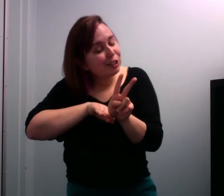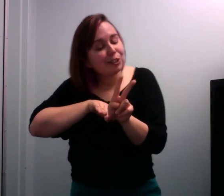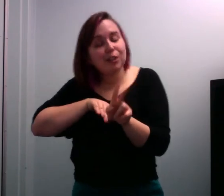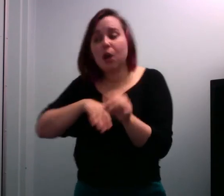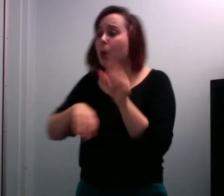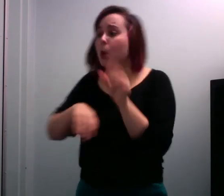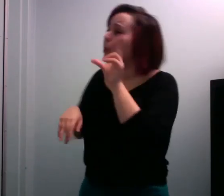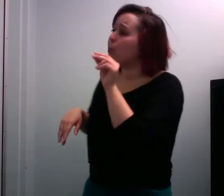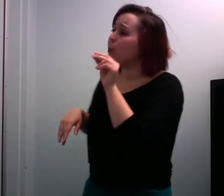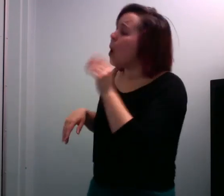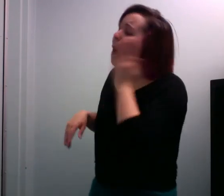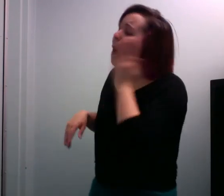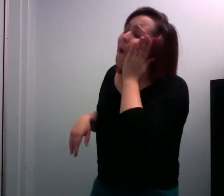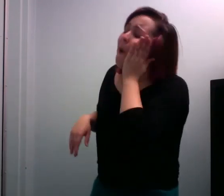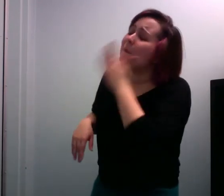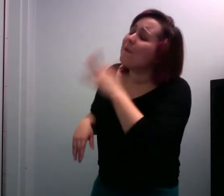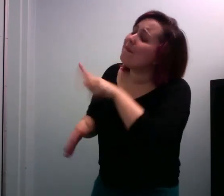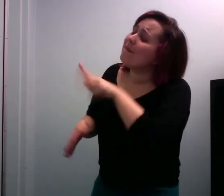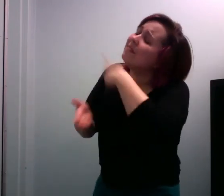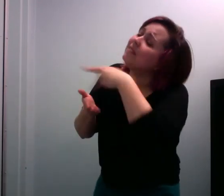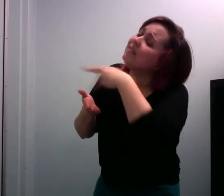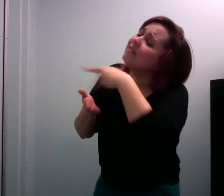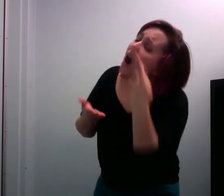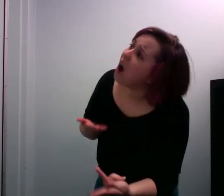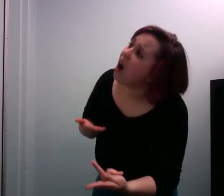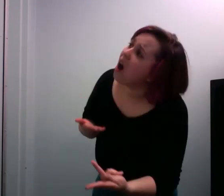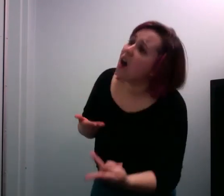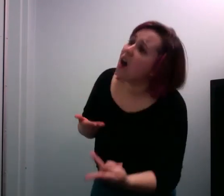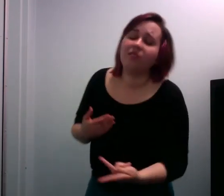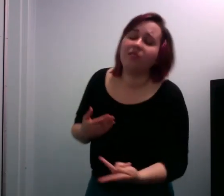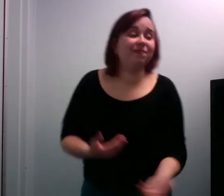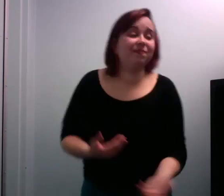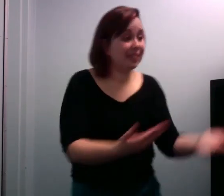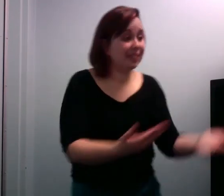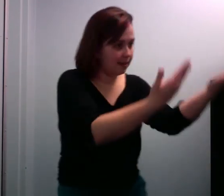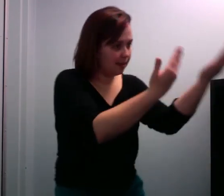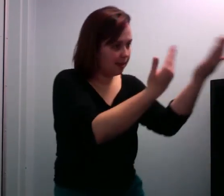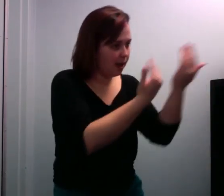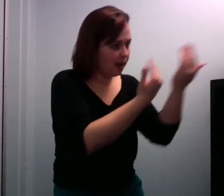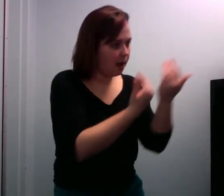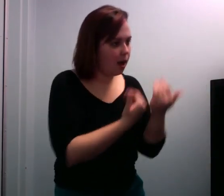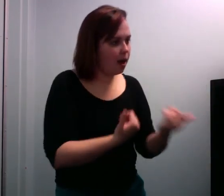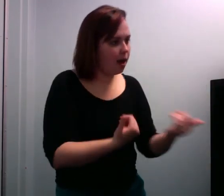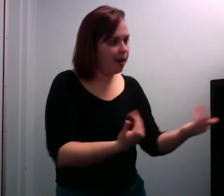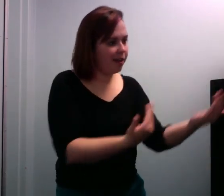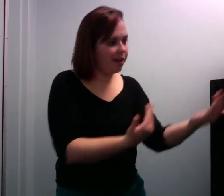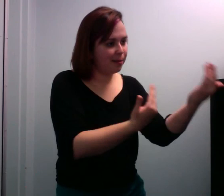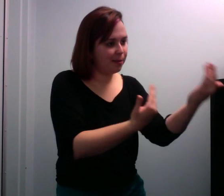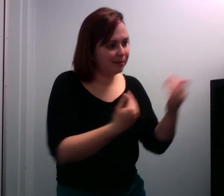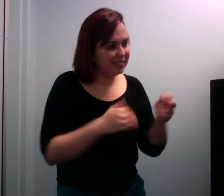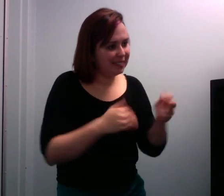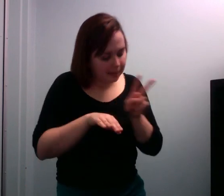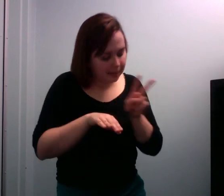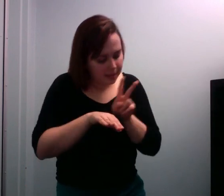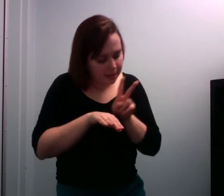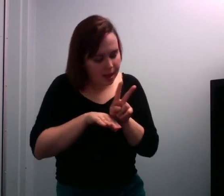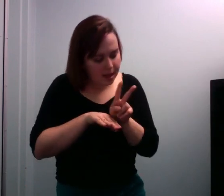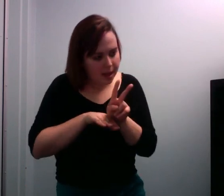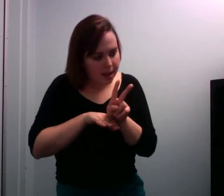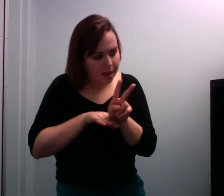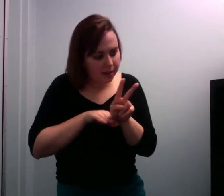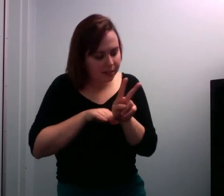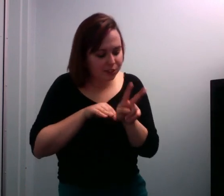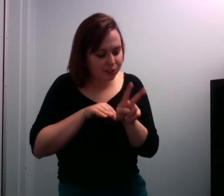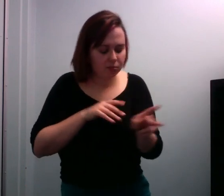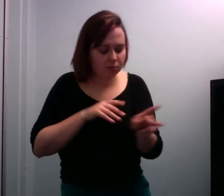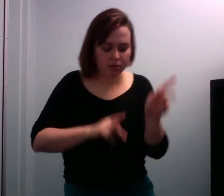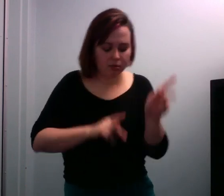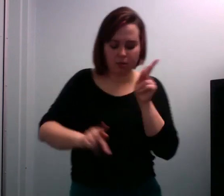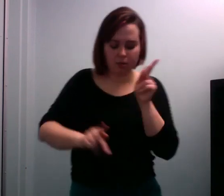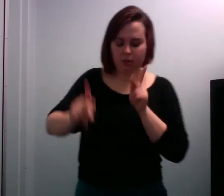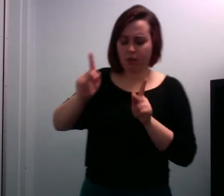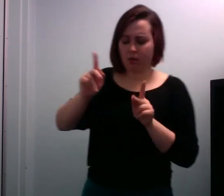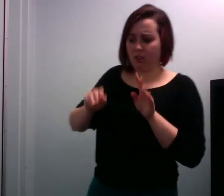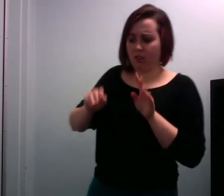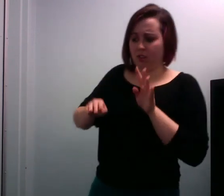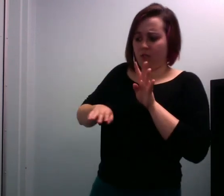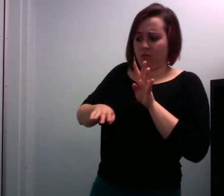"Come to the edge." They went to the edge. He pushed them, and they